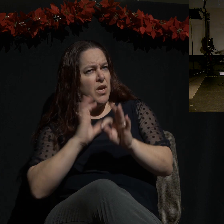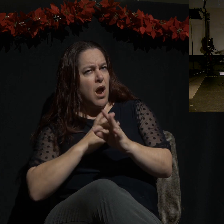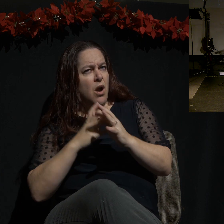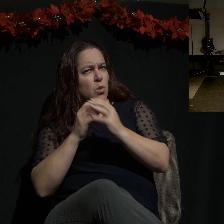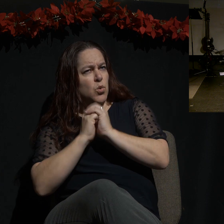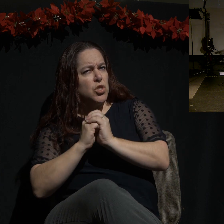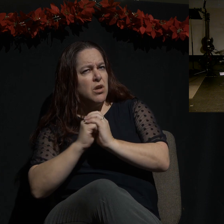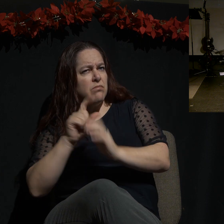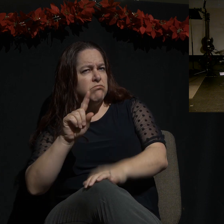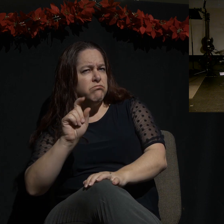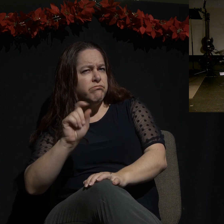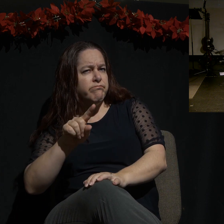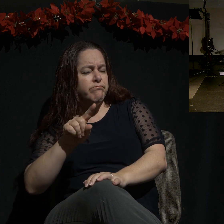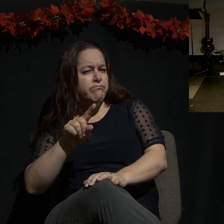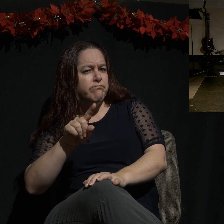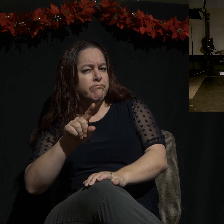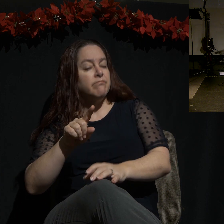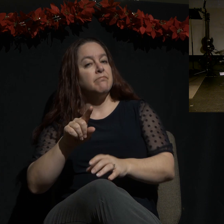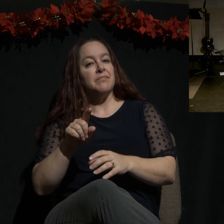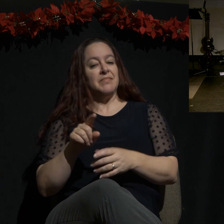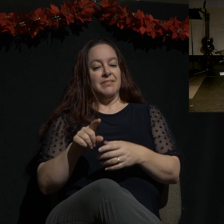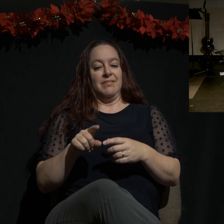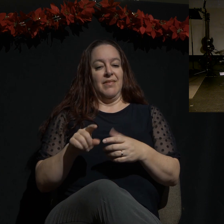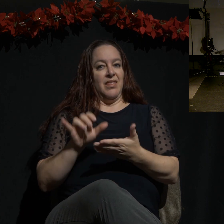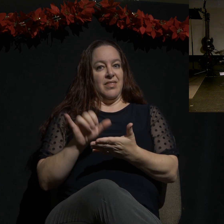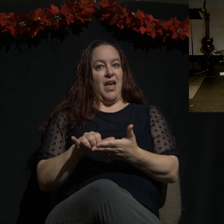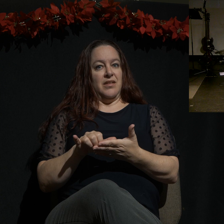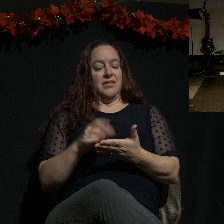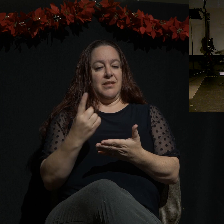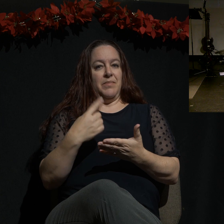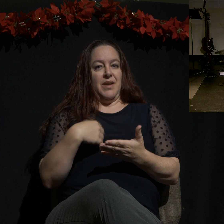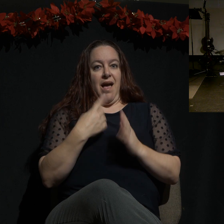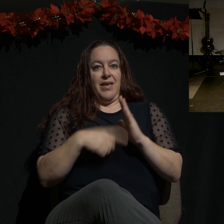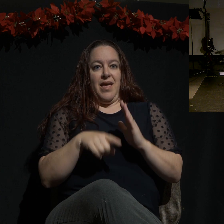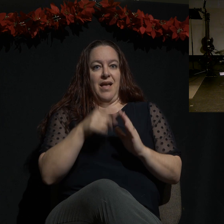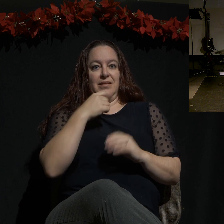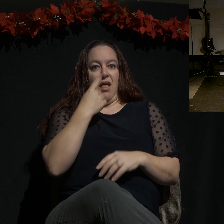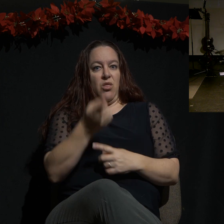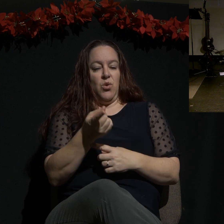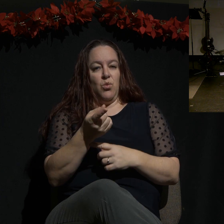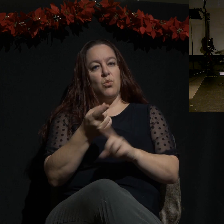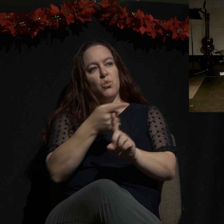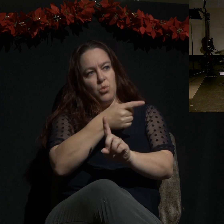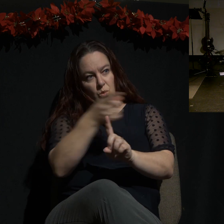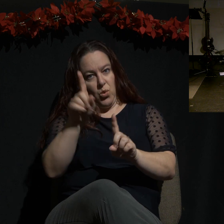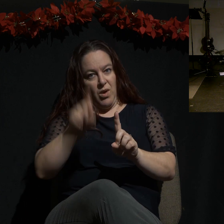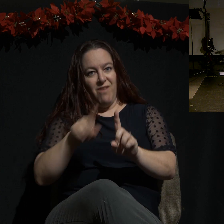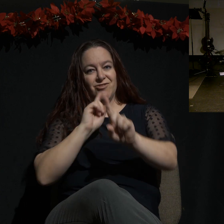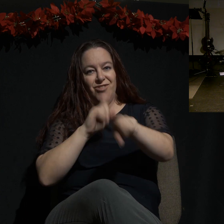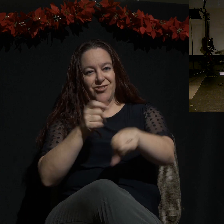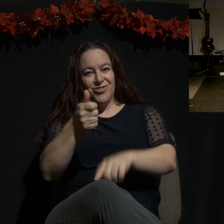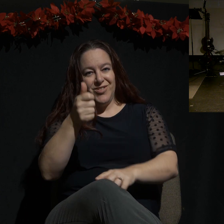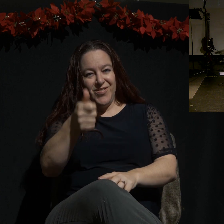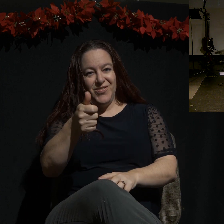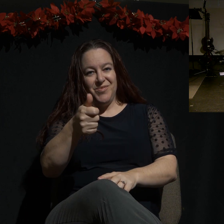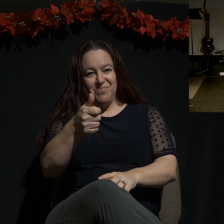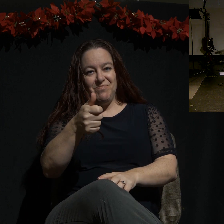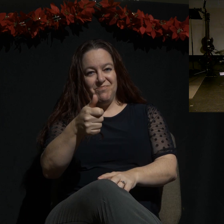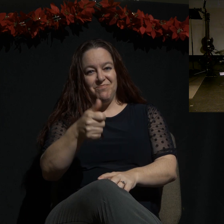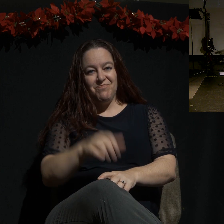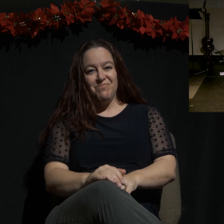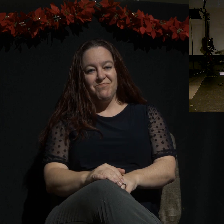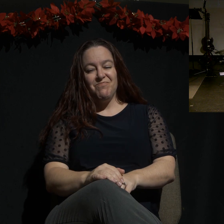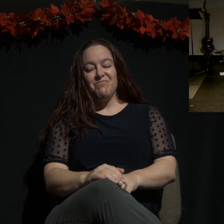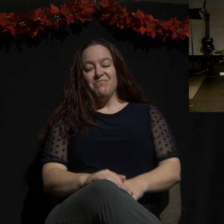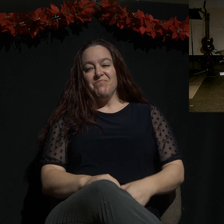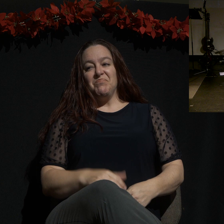Because that's not something that I can sit up here and tell you. That is something that you're going to have to answer for yourself.